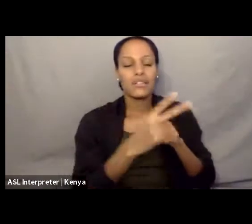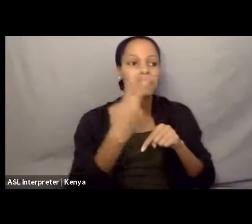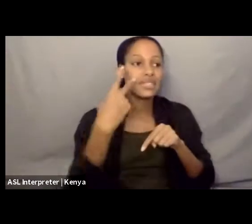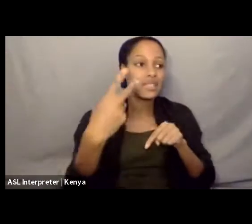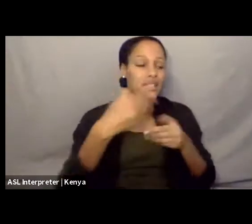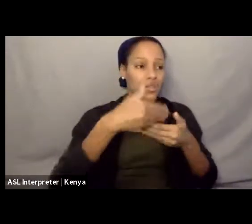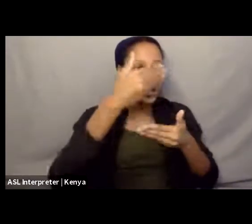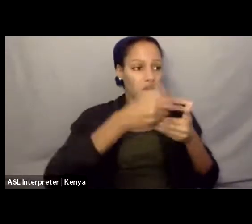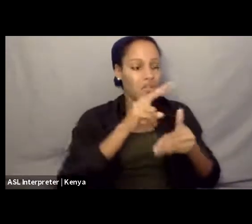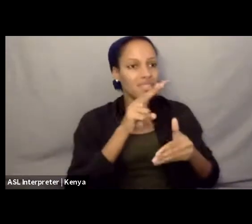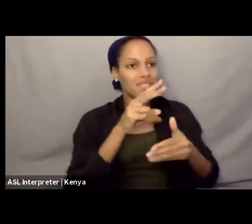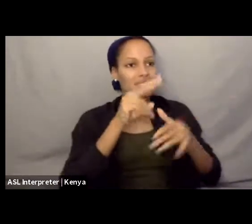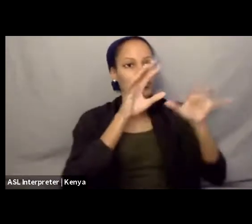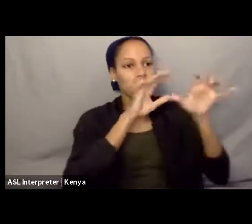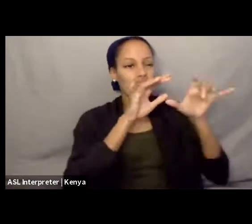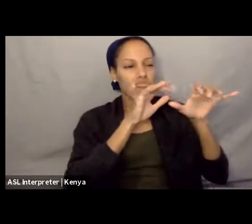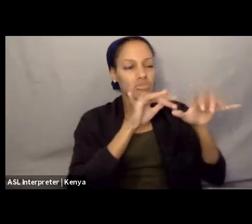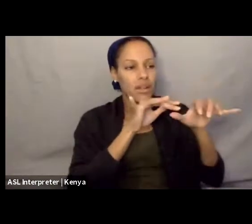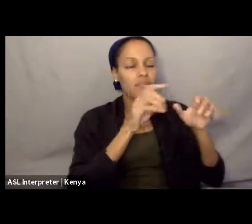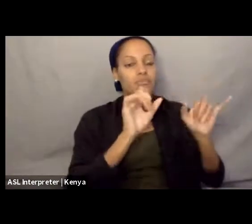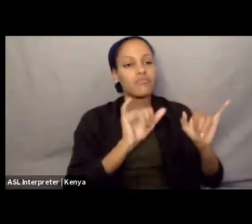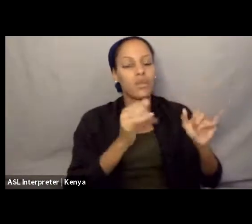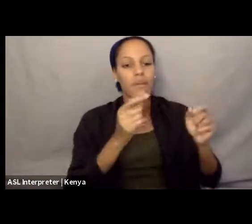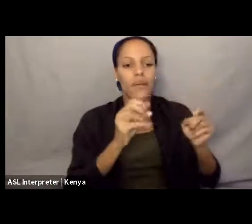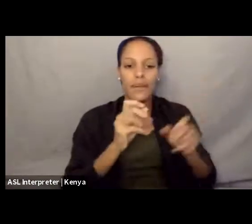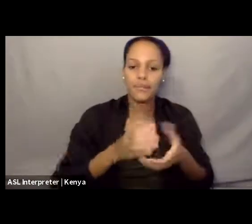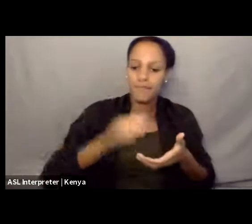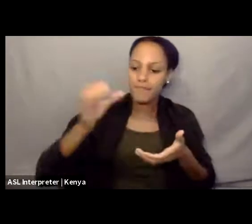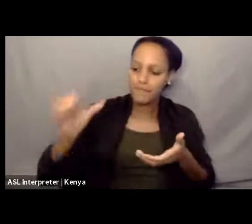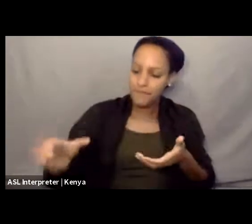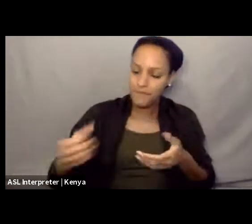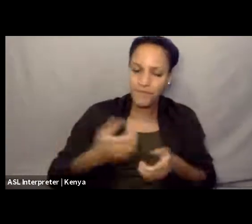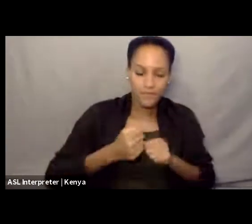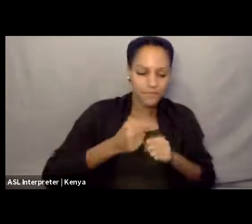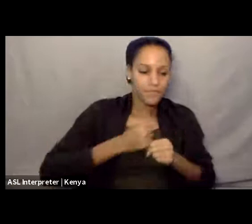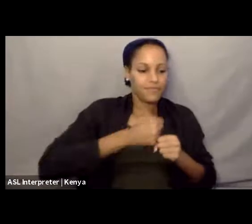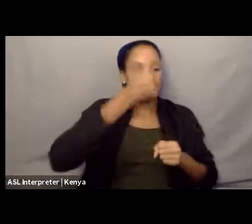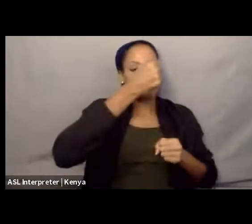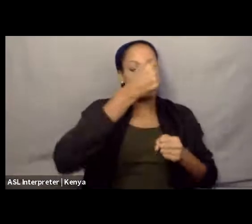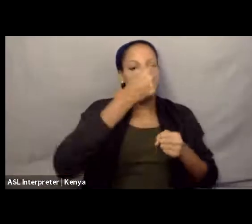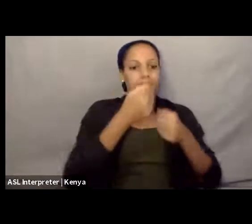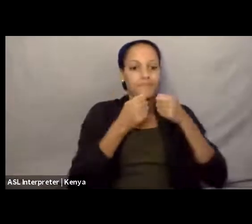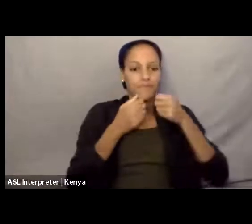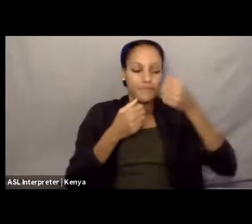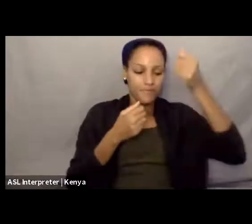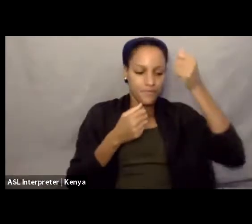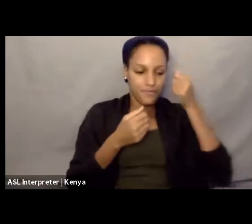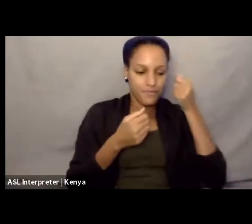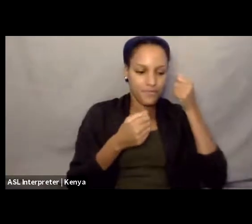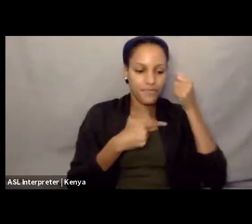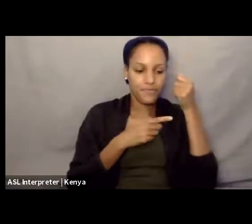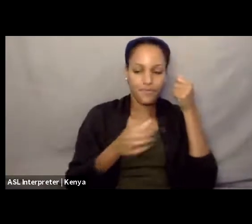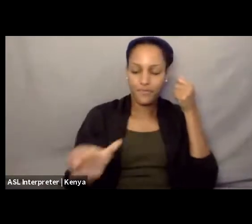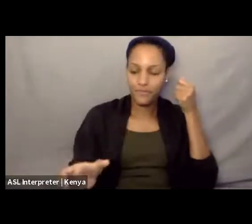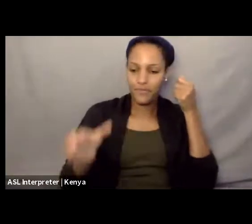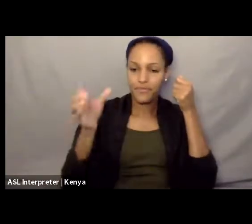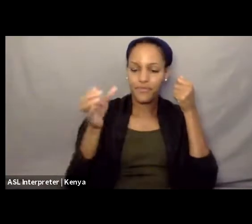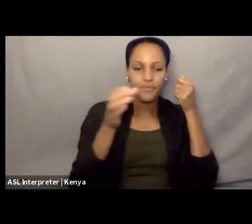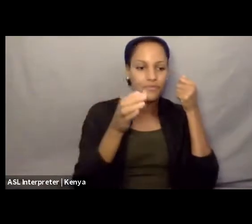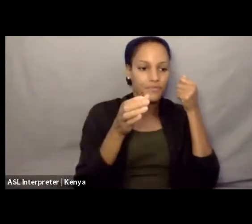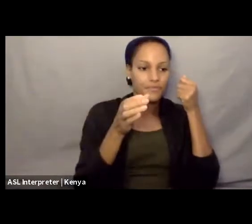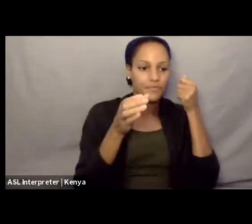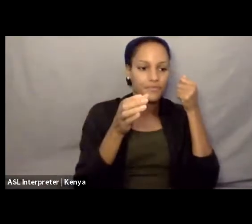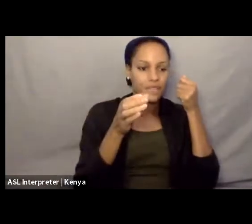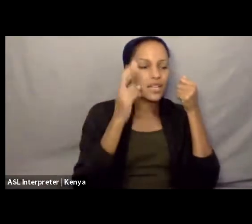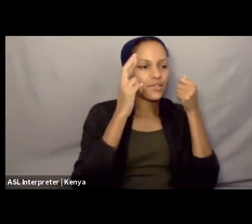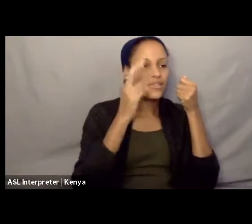glass window, put his coffee down, opened his umbrella, put it over his head, picked up his coffee,